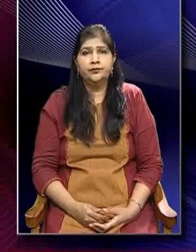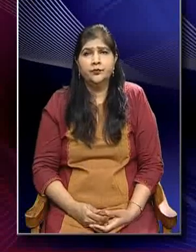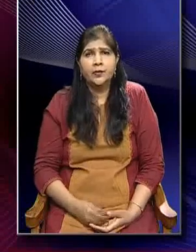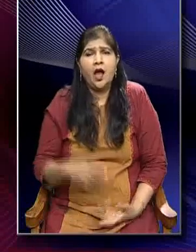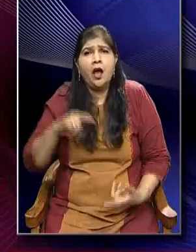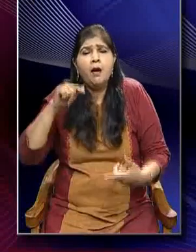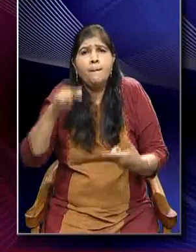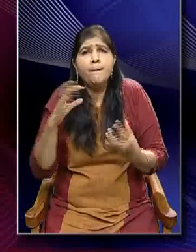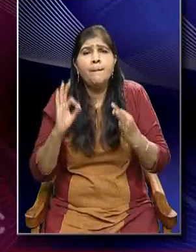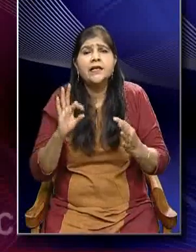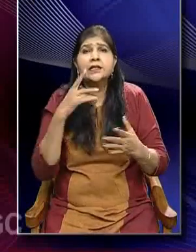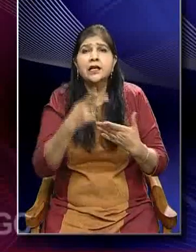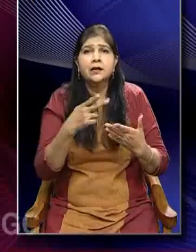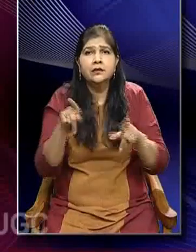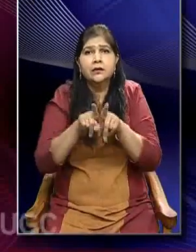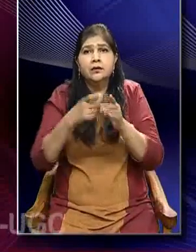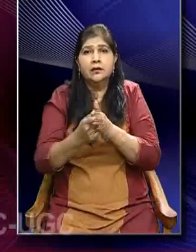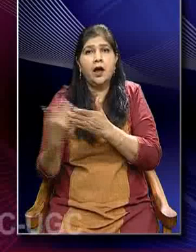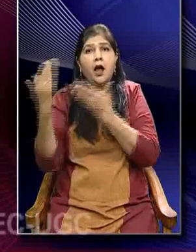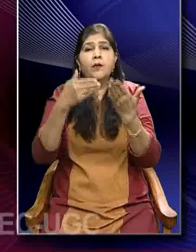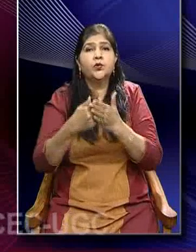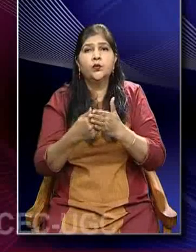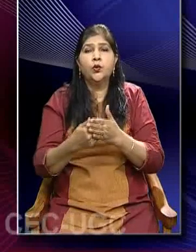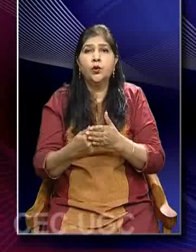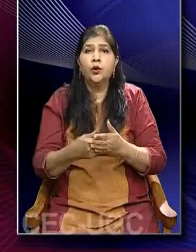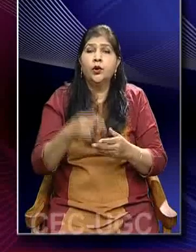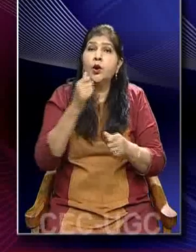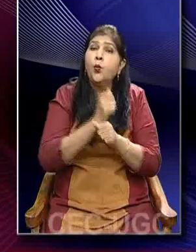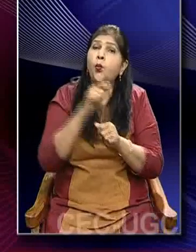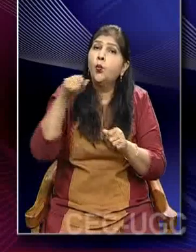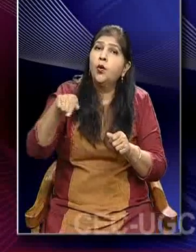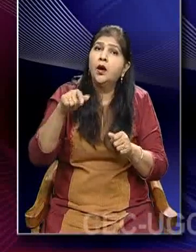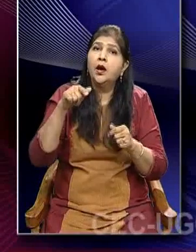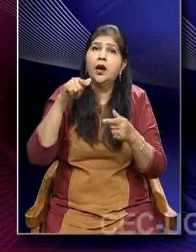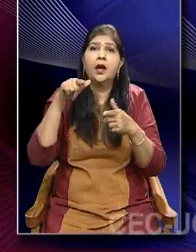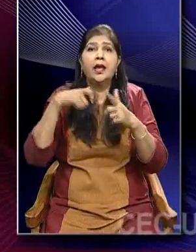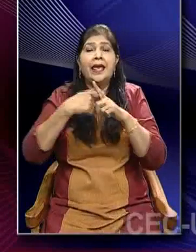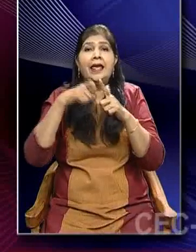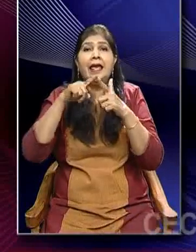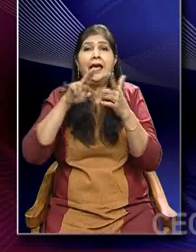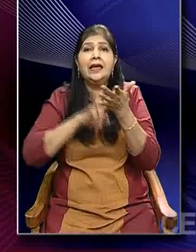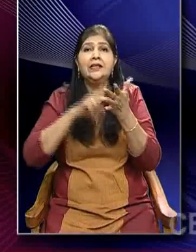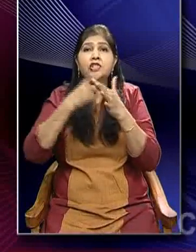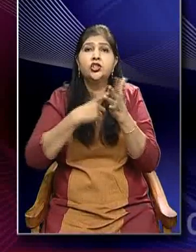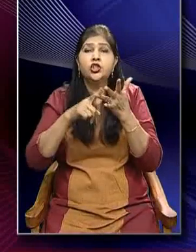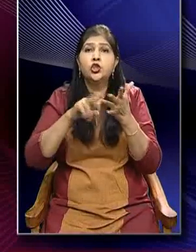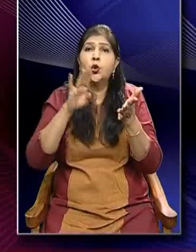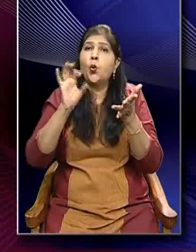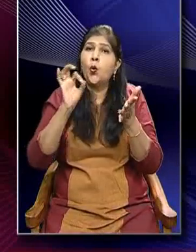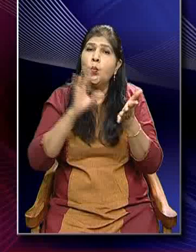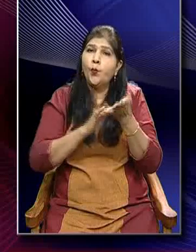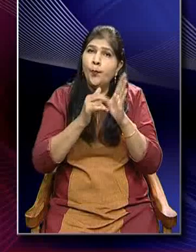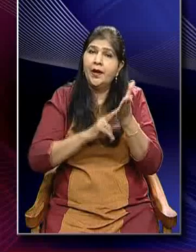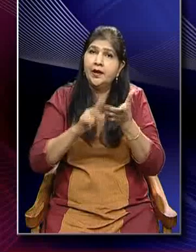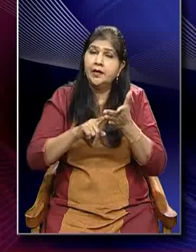Interesting perspective comes from the work of Kenichi Ome, that is, in his